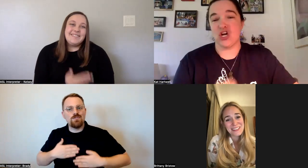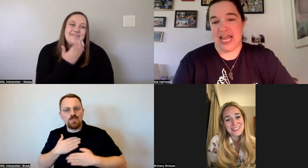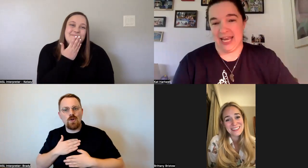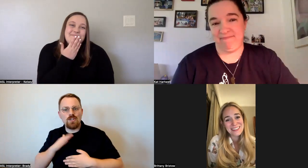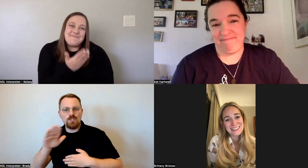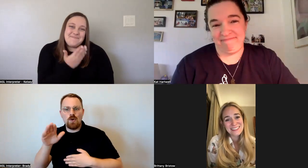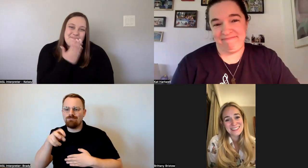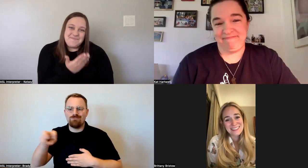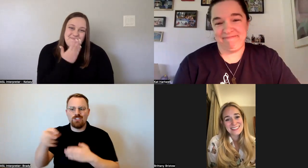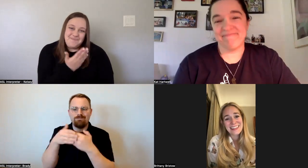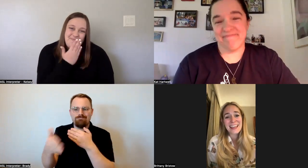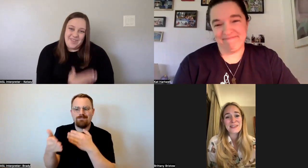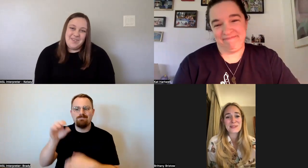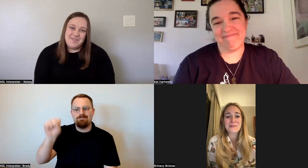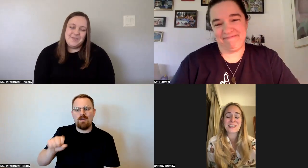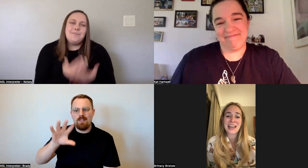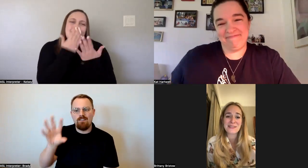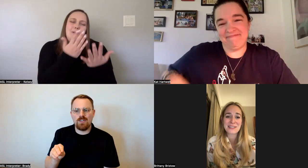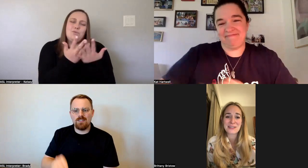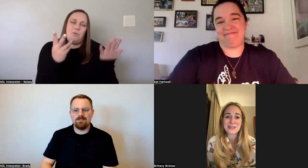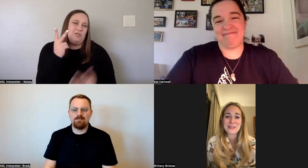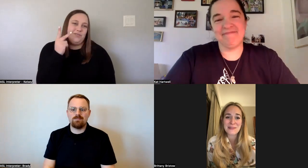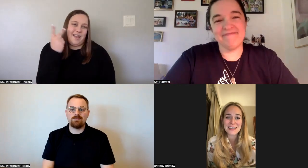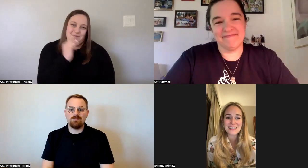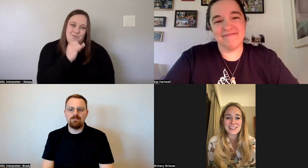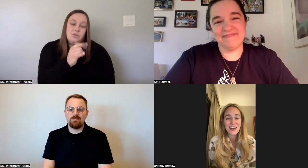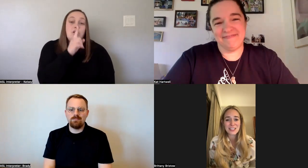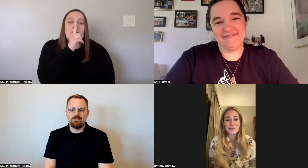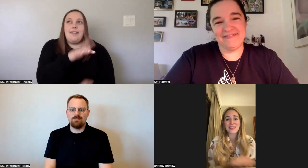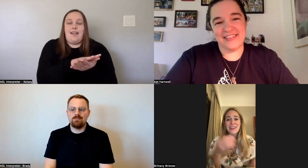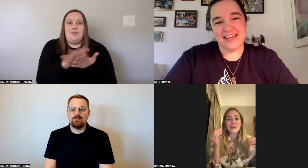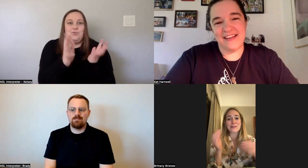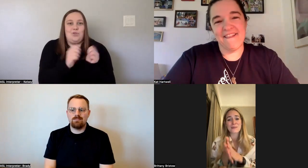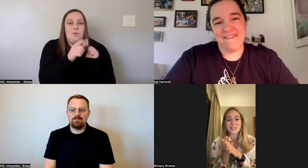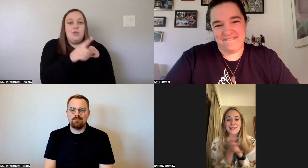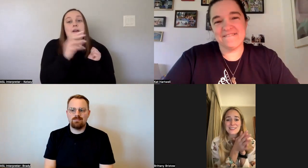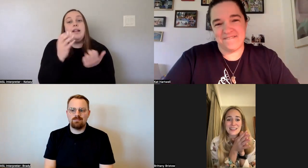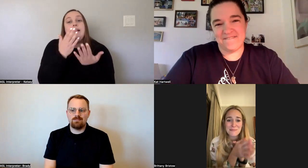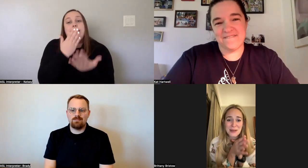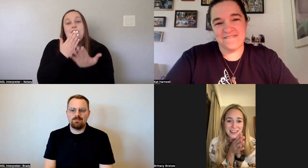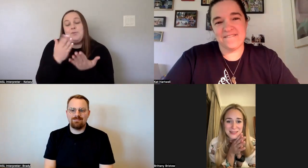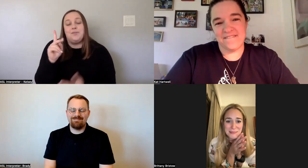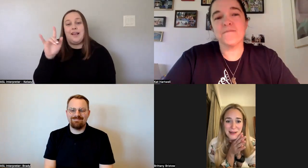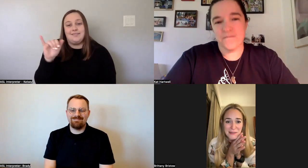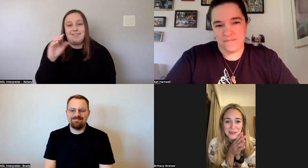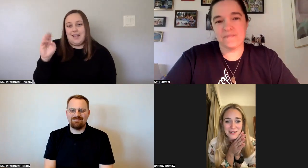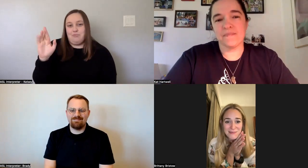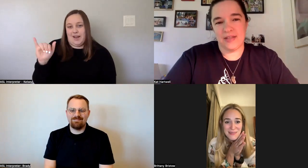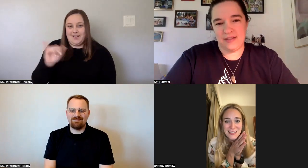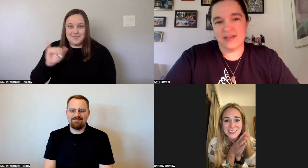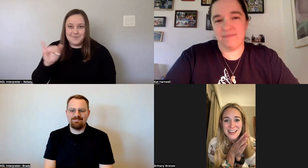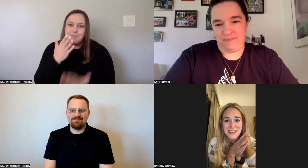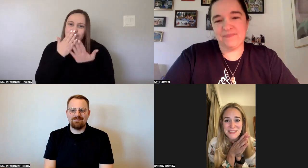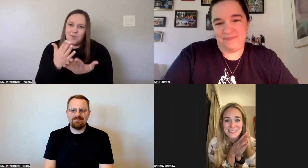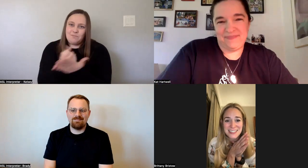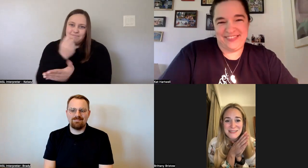your journey. Thank you so much, Kat. You too. It's so nice to talk to you. And thank you so much, Kelsey and Brady as well, for